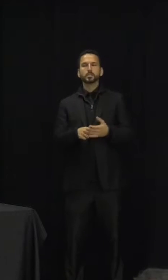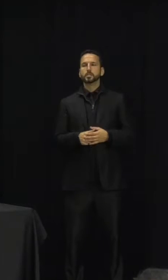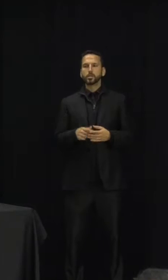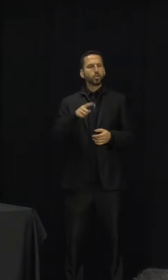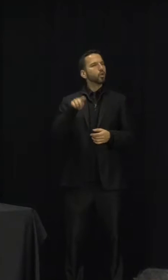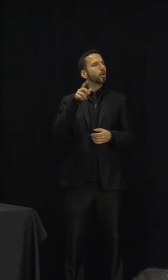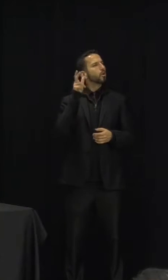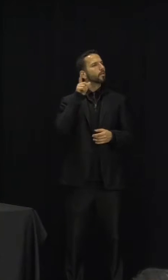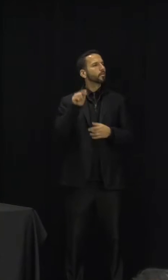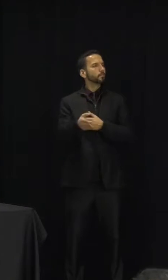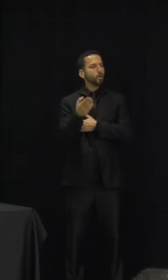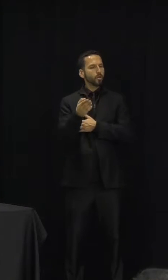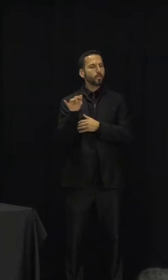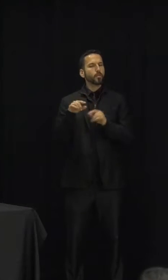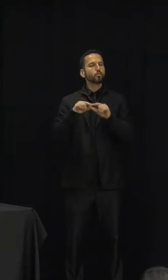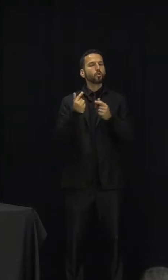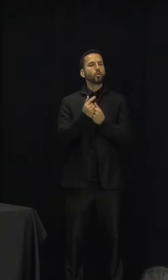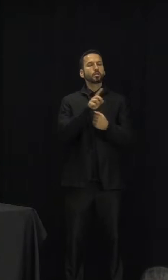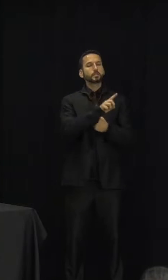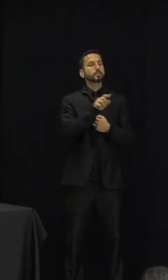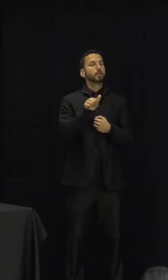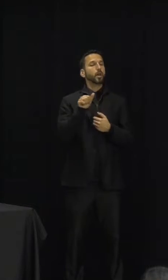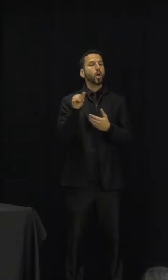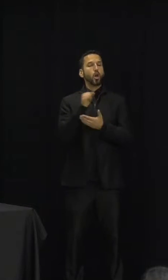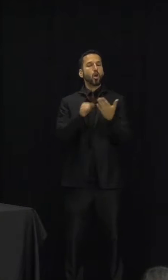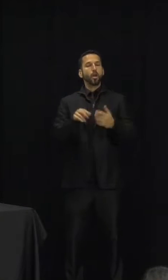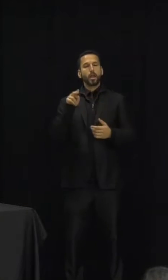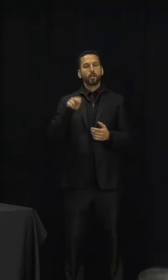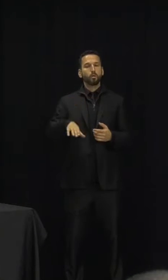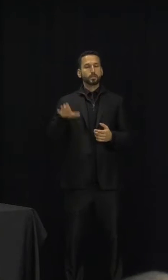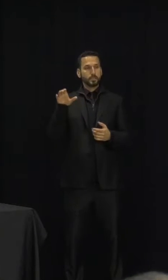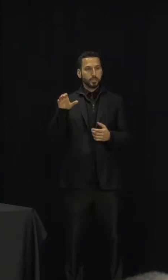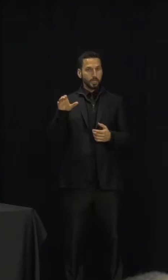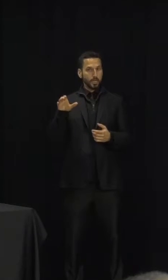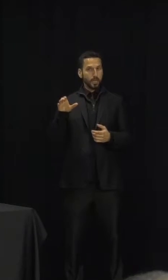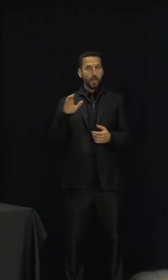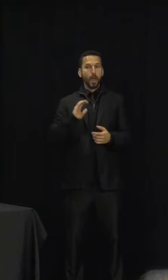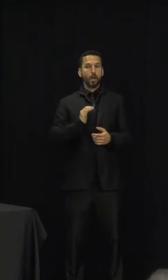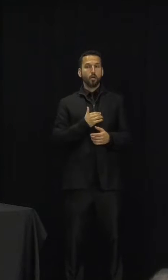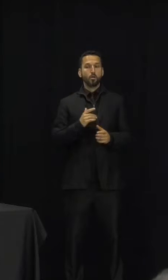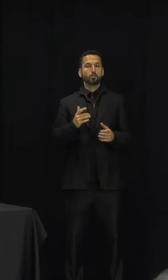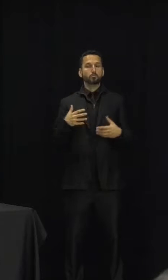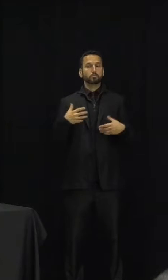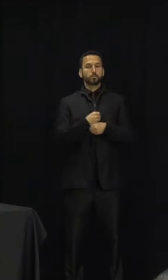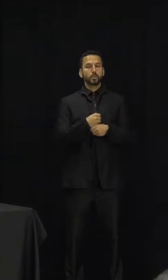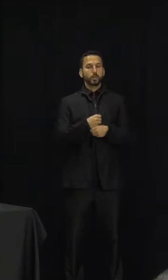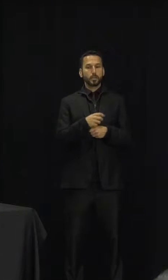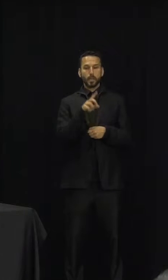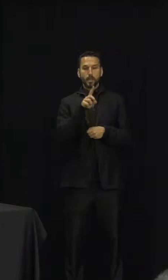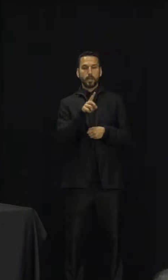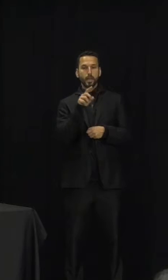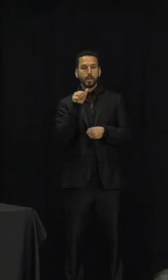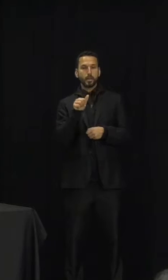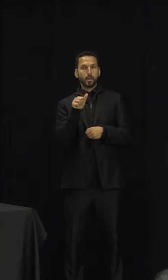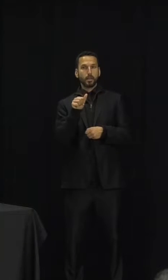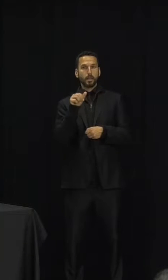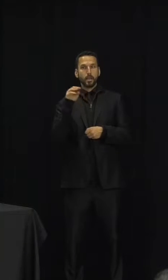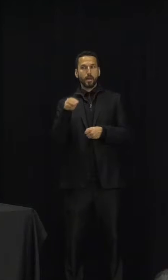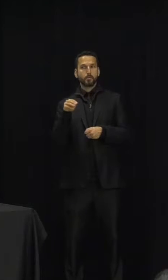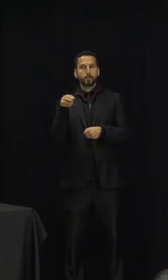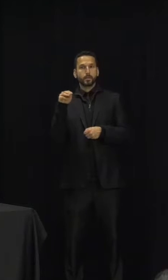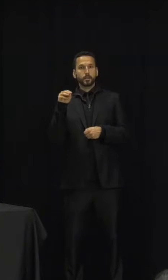now which is very, very, very, very accessible for many people with impairments, and